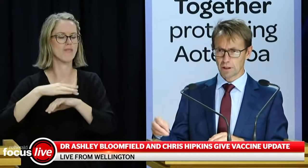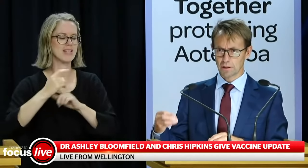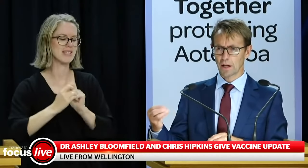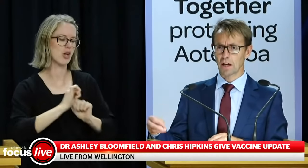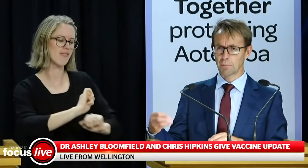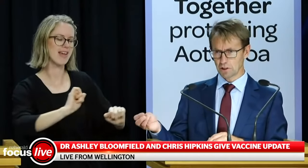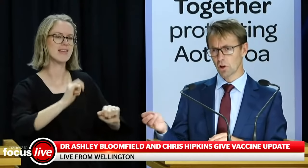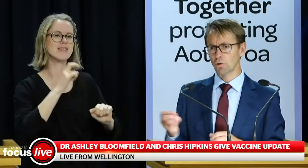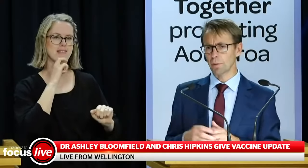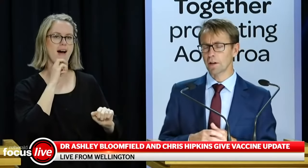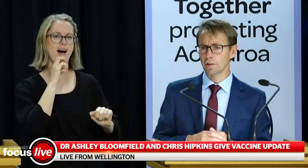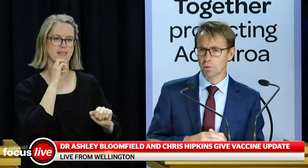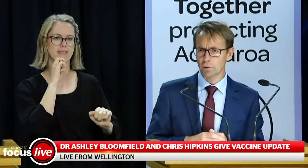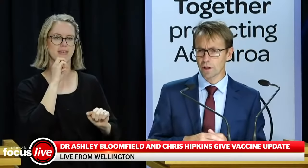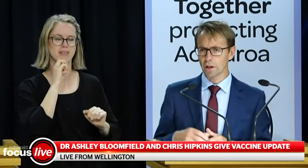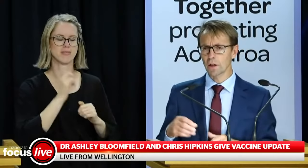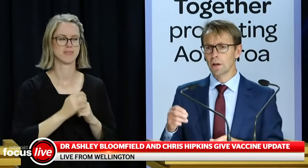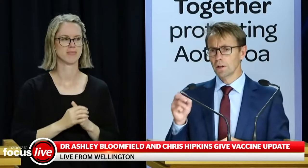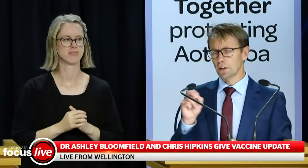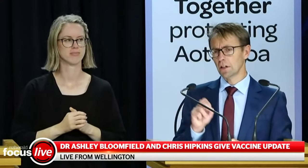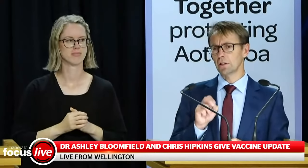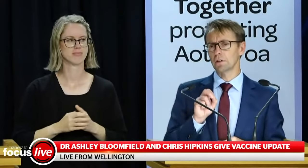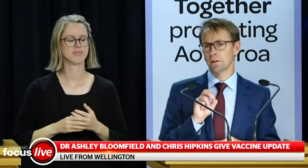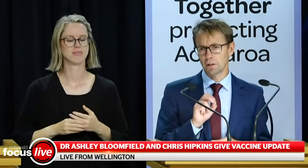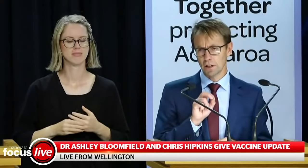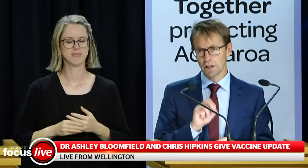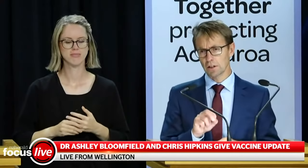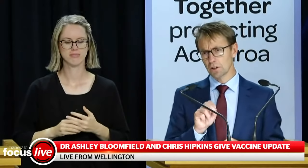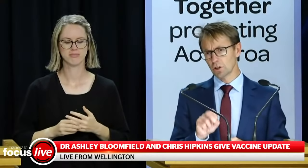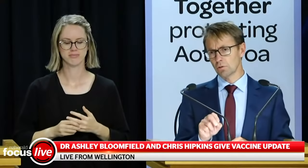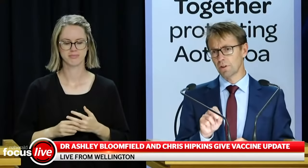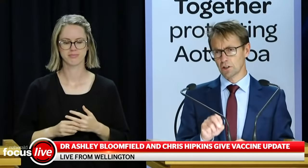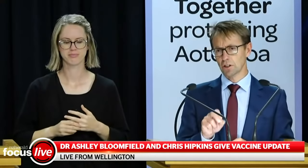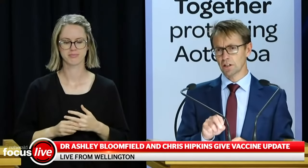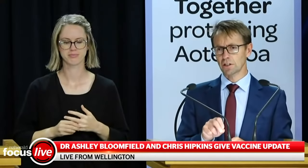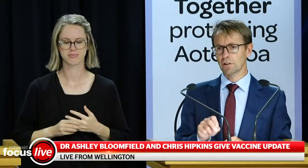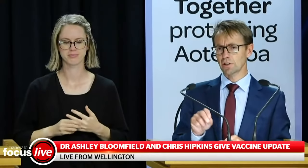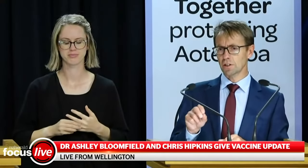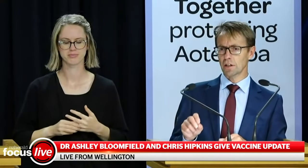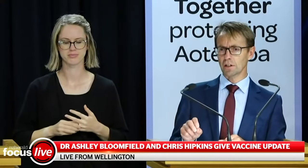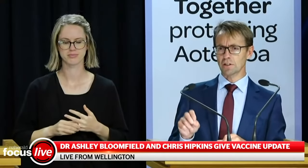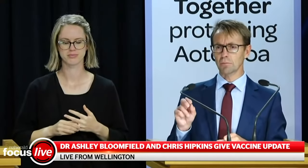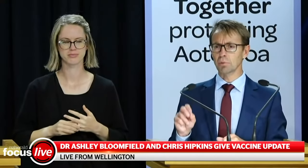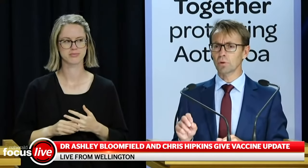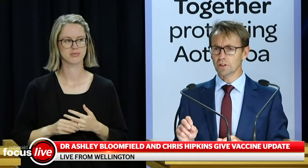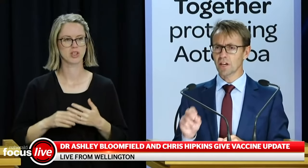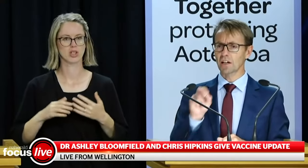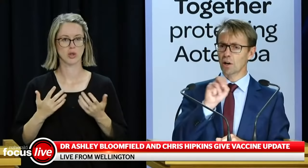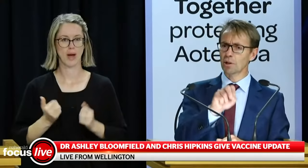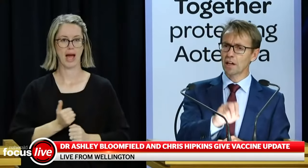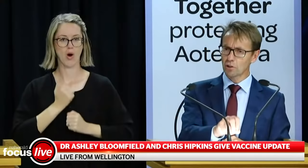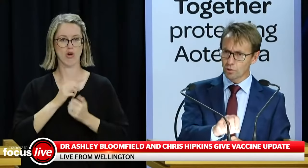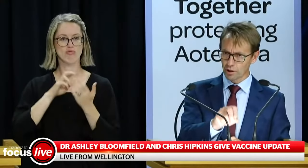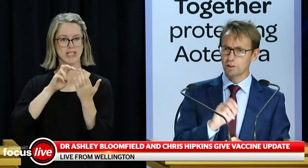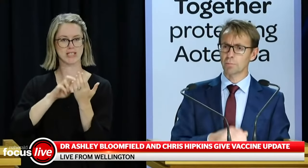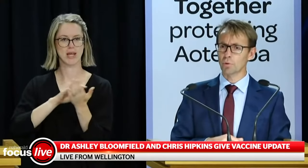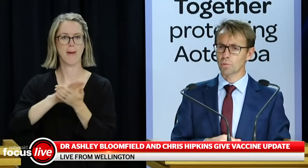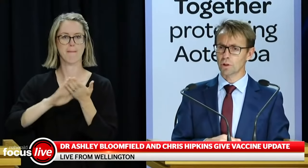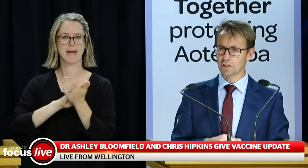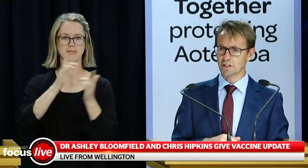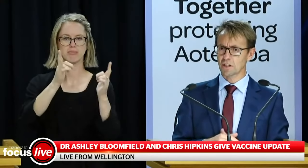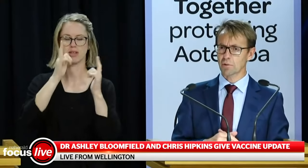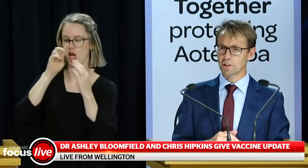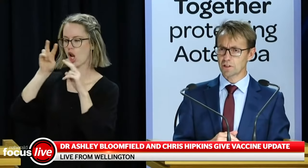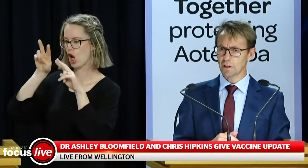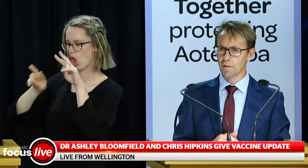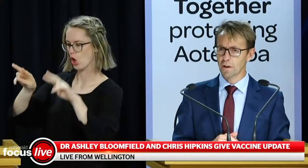as being told by the employee. The key additional functionality that is there is that employers can go in and look in the border